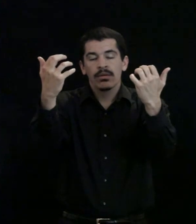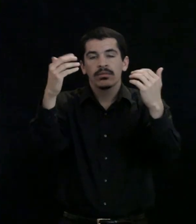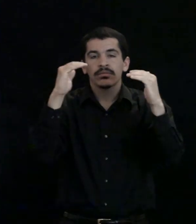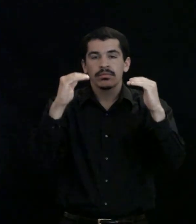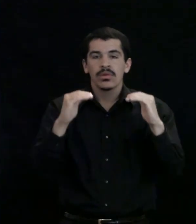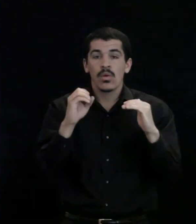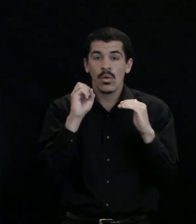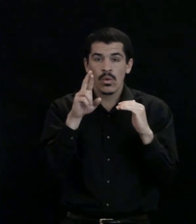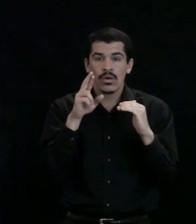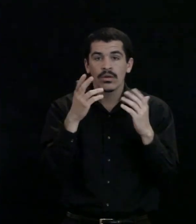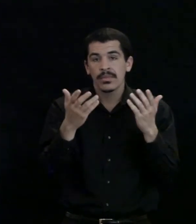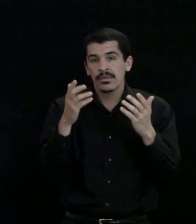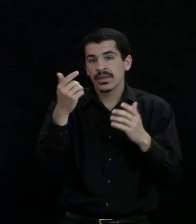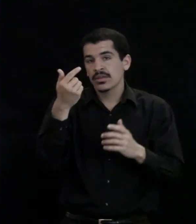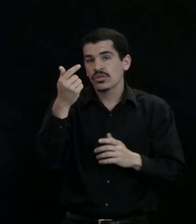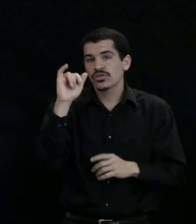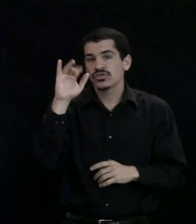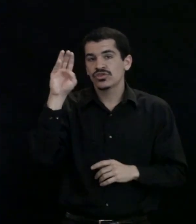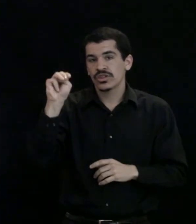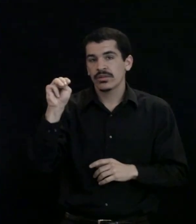or a gym.